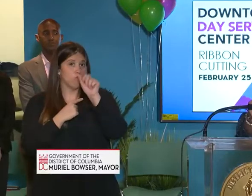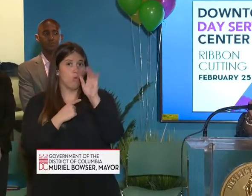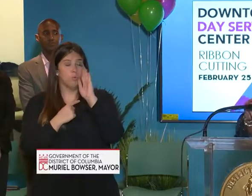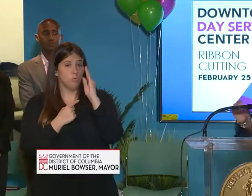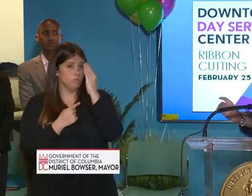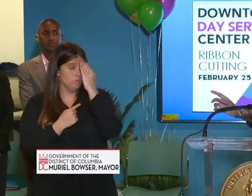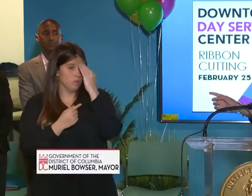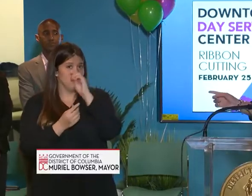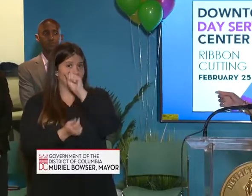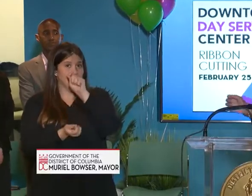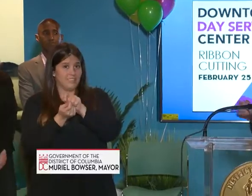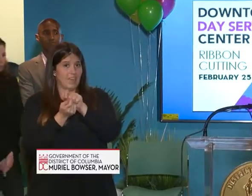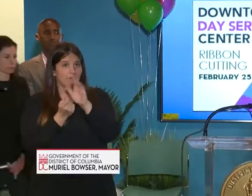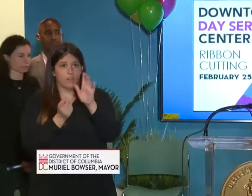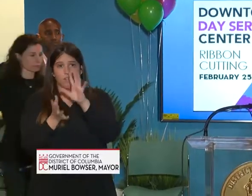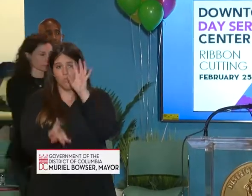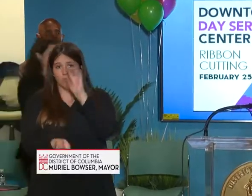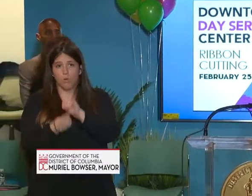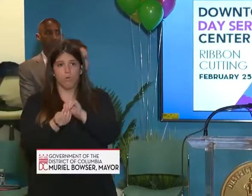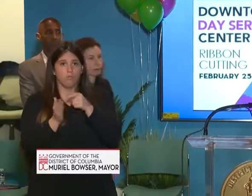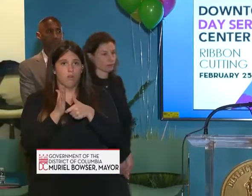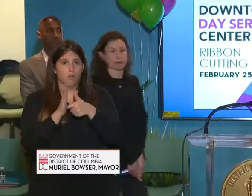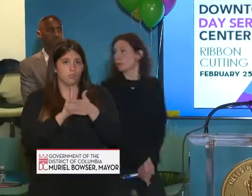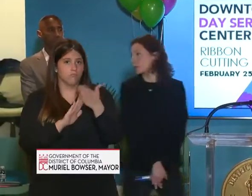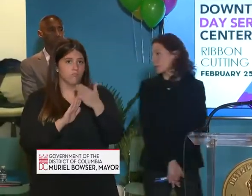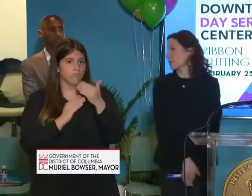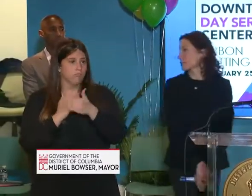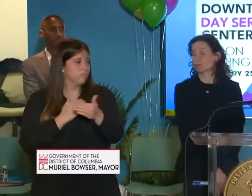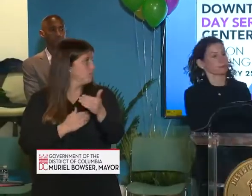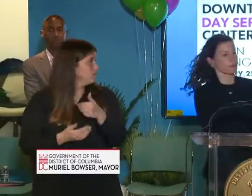exactly what the total costs are.